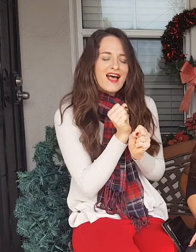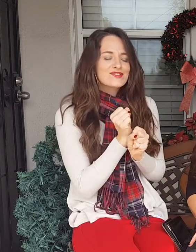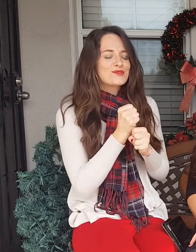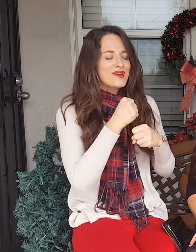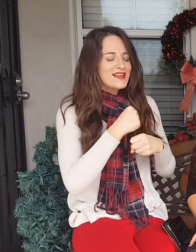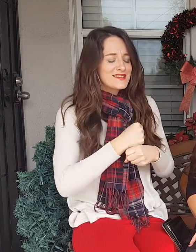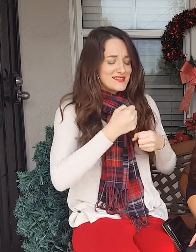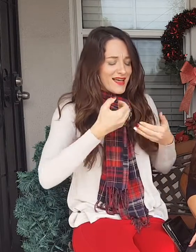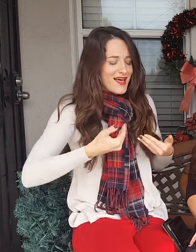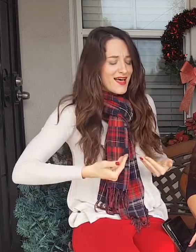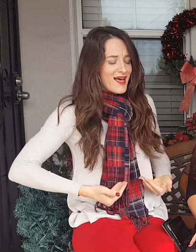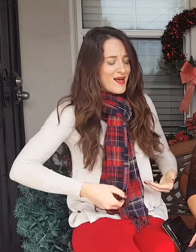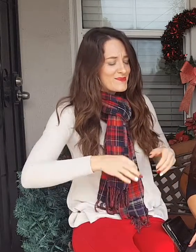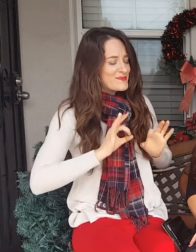has ransomed me,